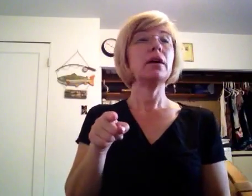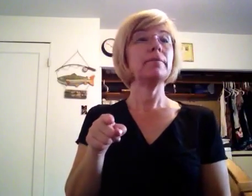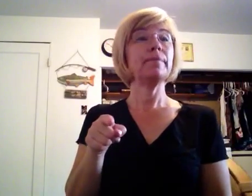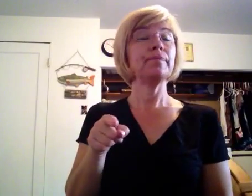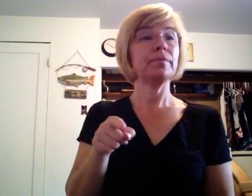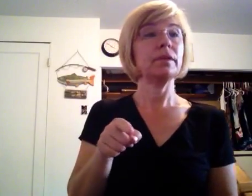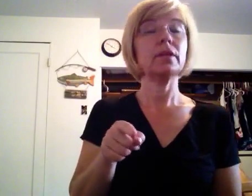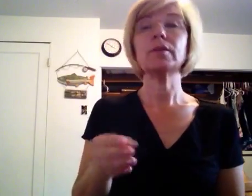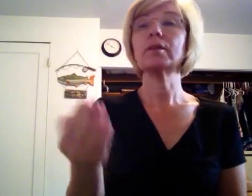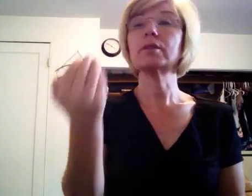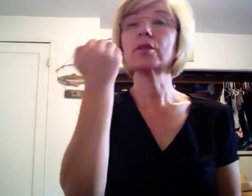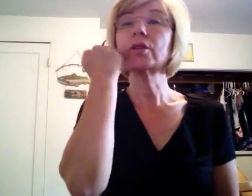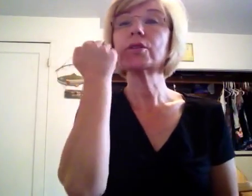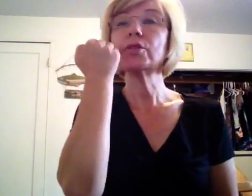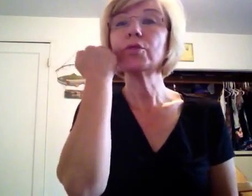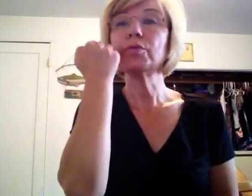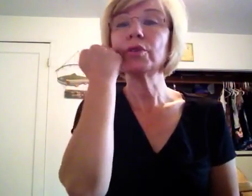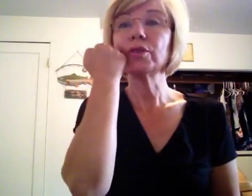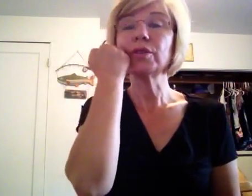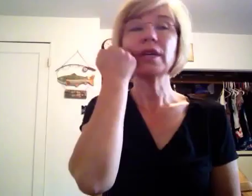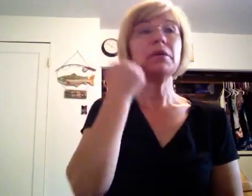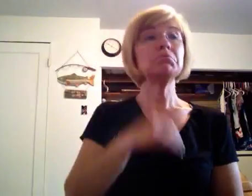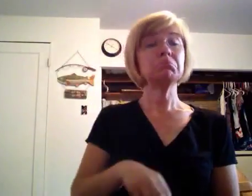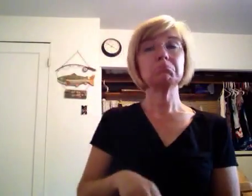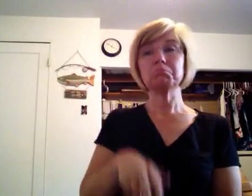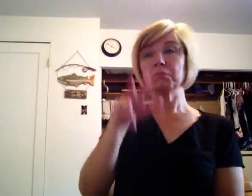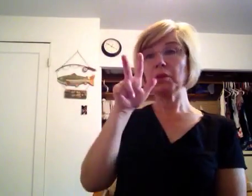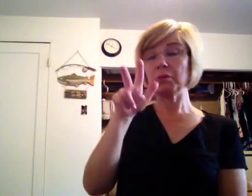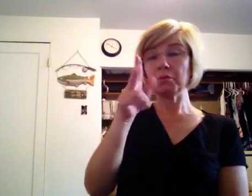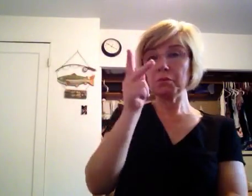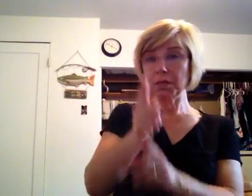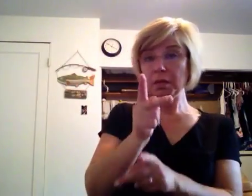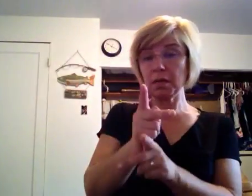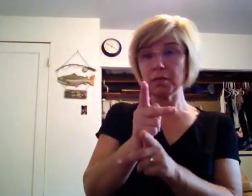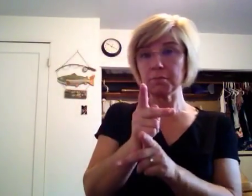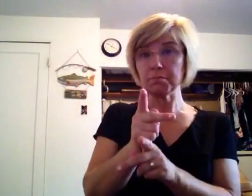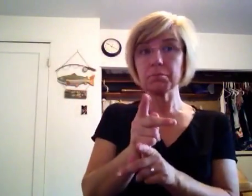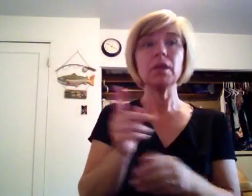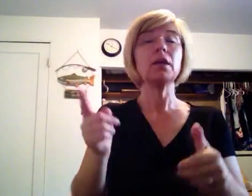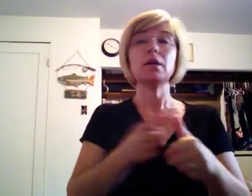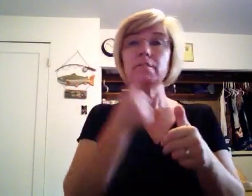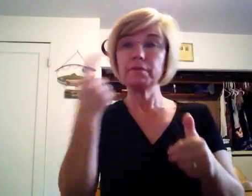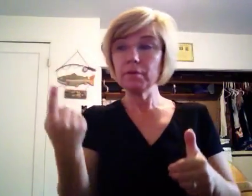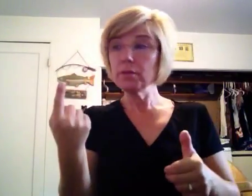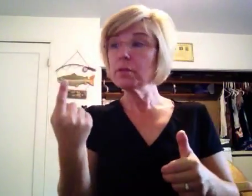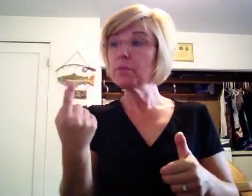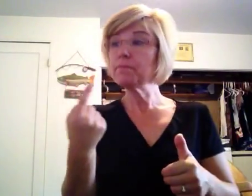survive. There are three types of consumers in the food chain. The first one we're going to talk about are the herbivores.